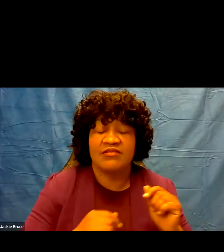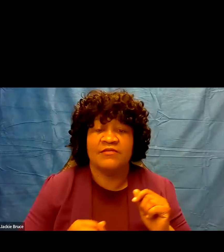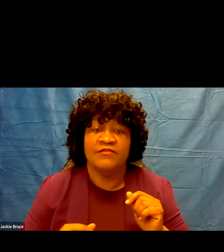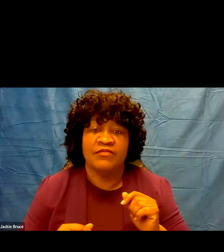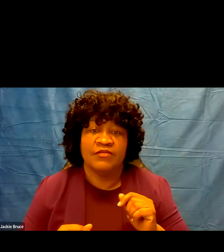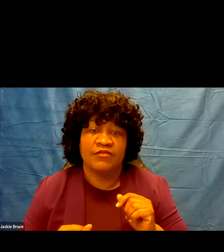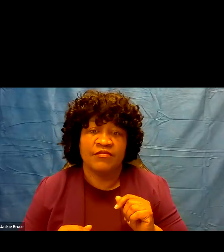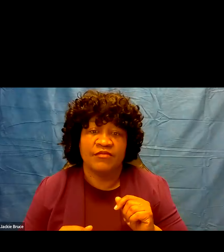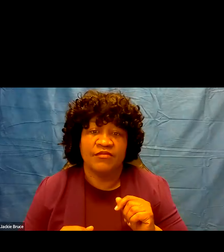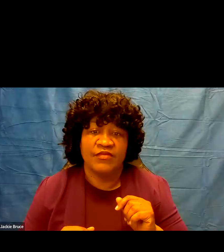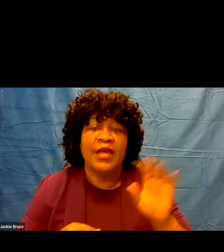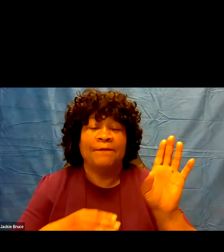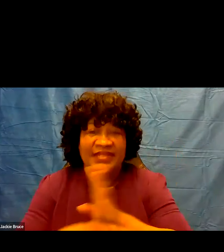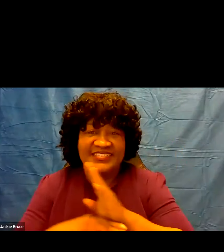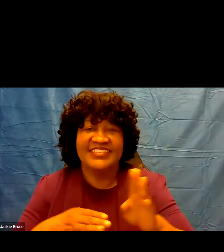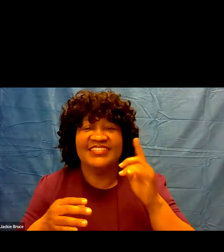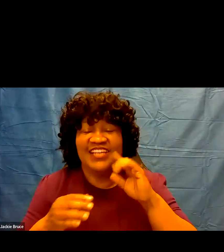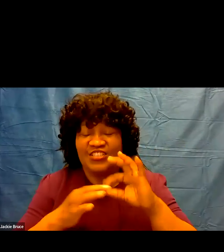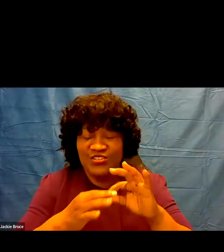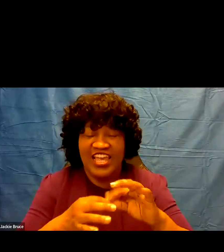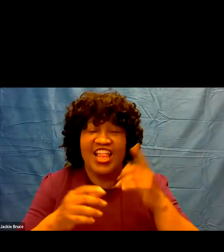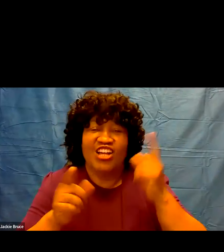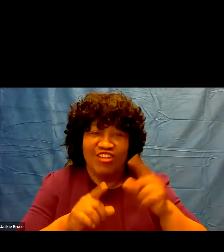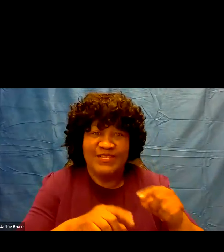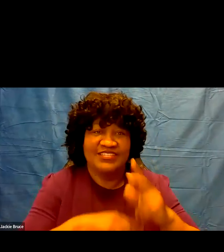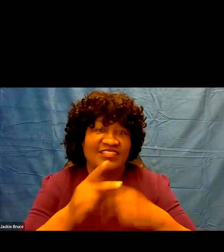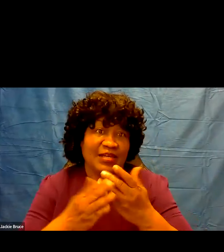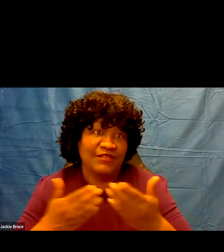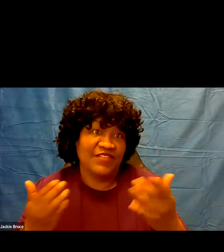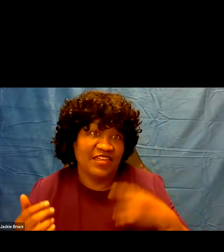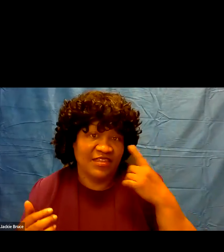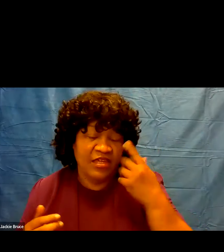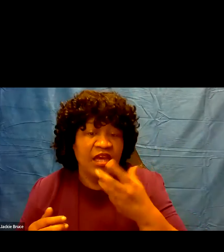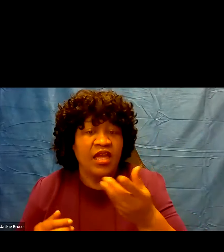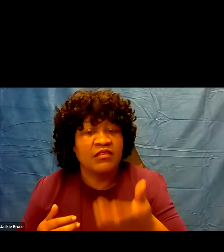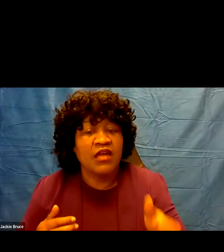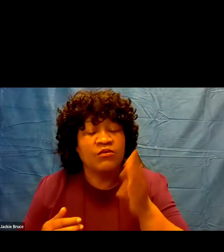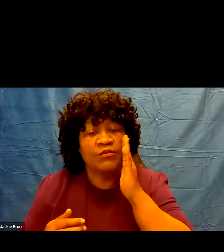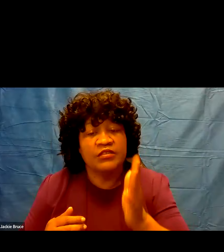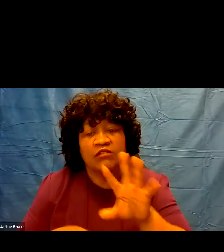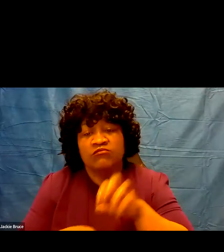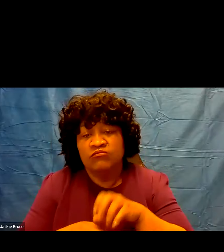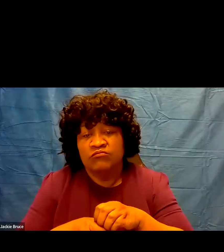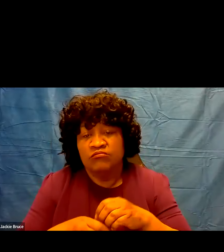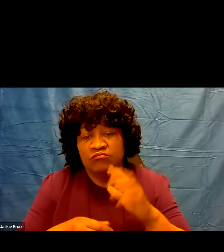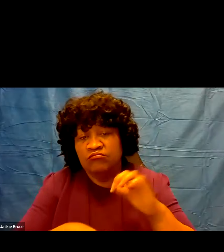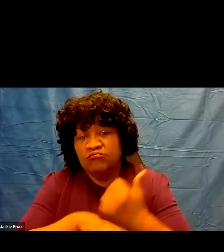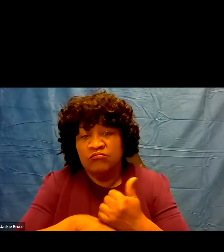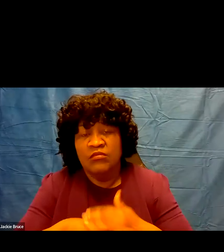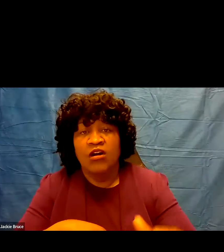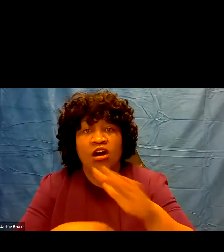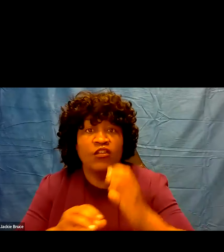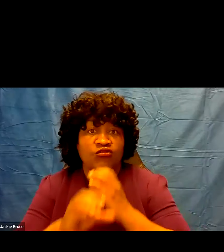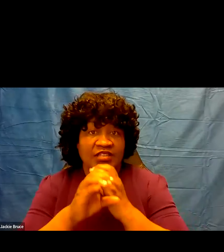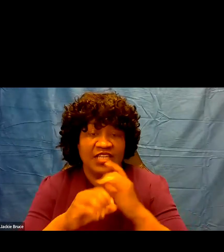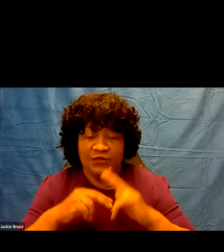business associate agreements. That's what I was trying to think of, that type of thing. And this is stuff that we'll be implementing across the crisis system as we